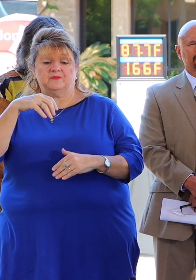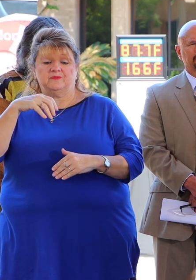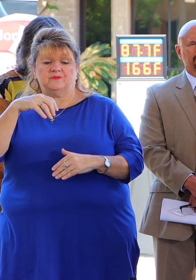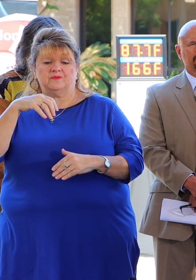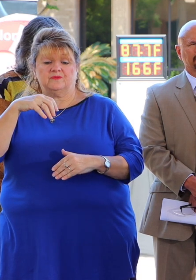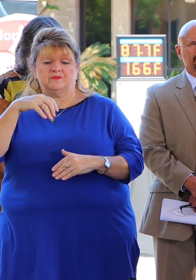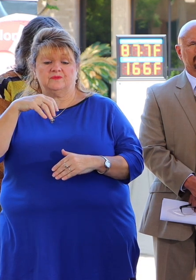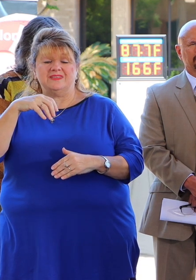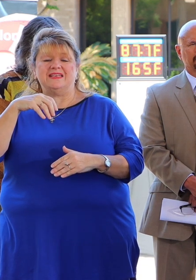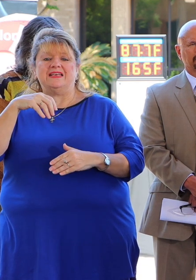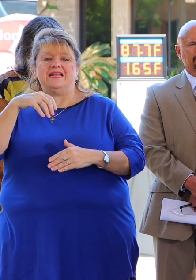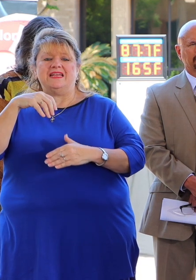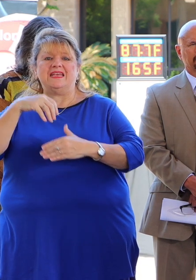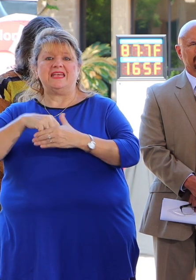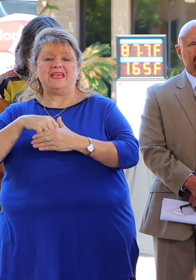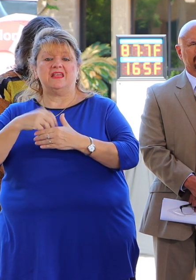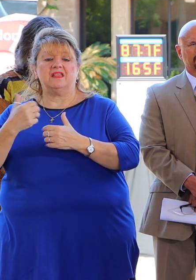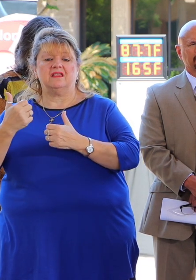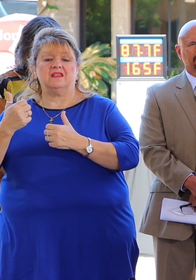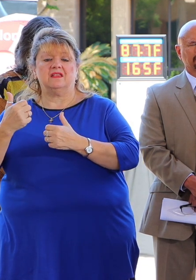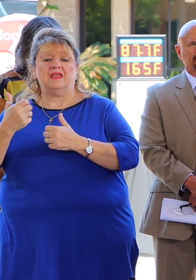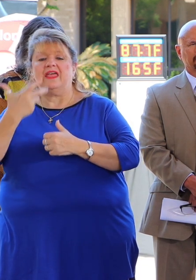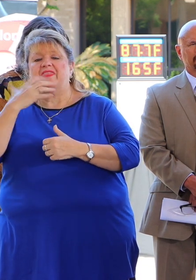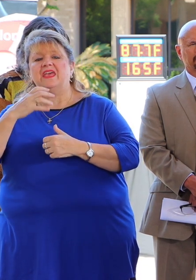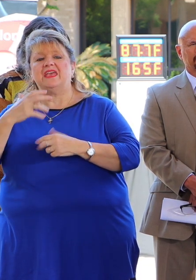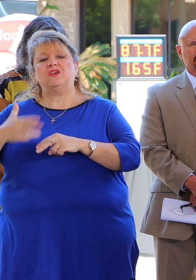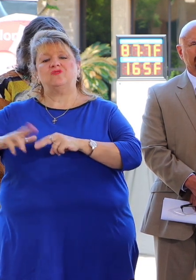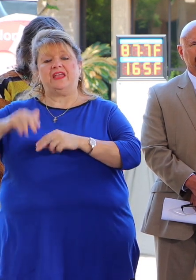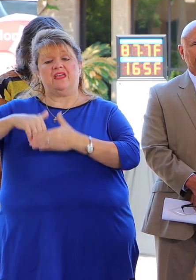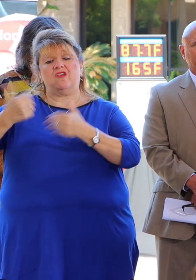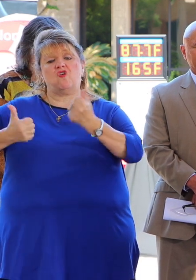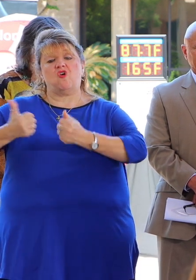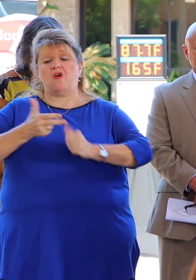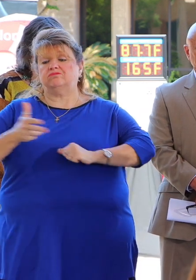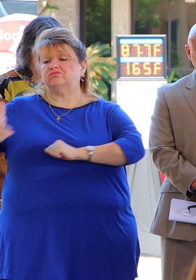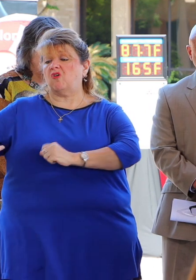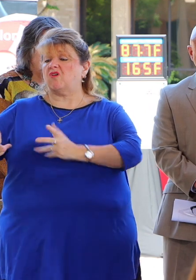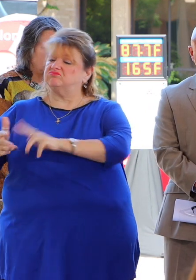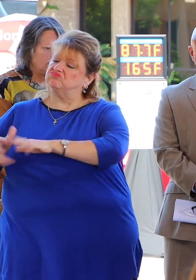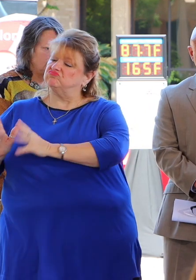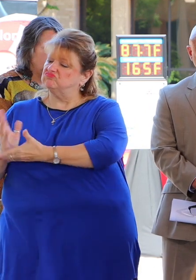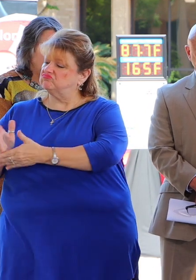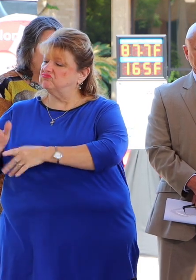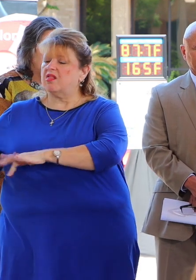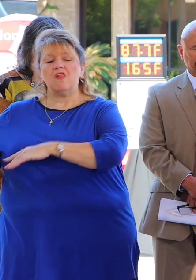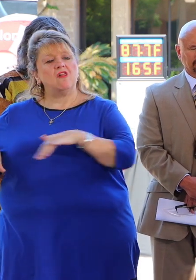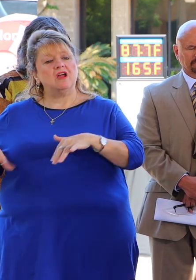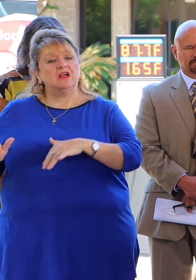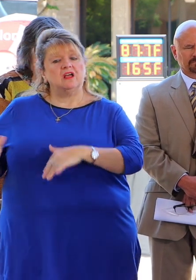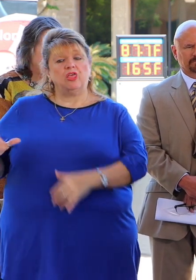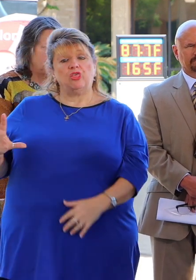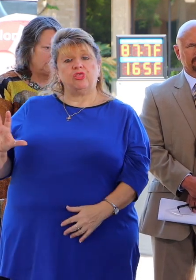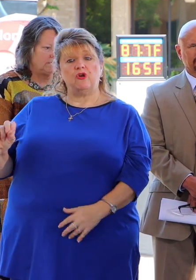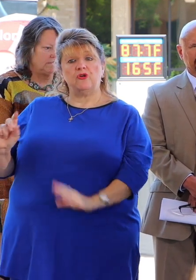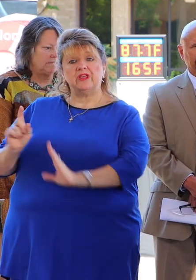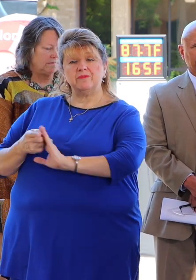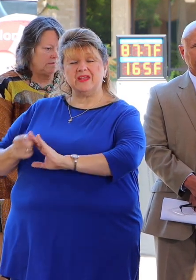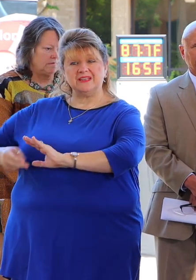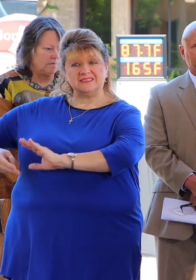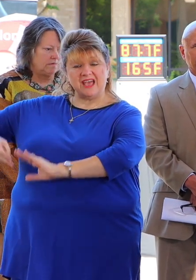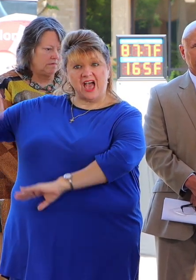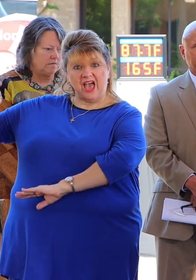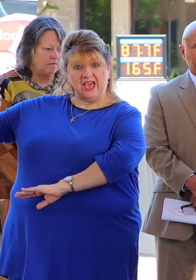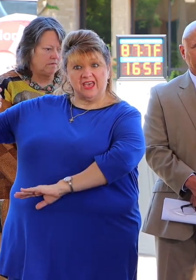rise occurs in the first 30 minutes of the interior vehicle and can be 50 degrees higher